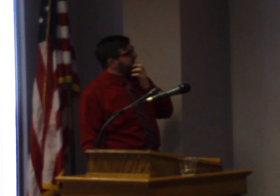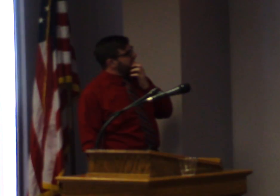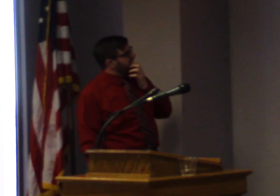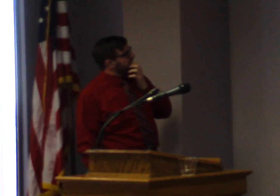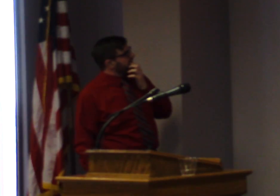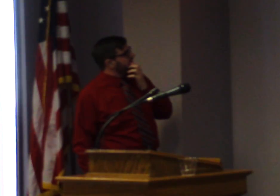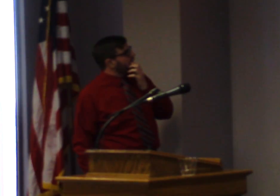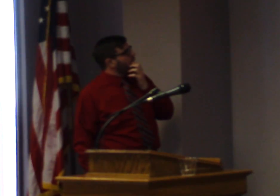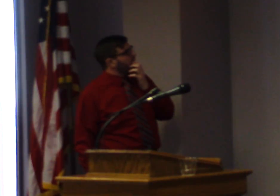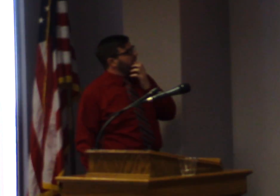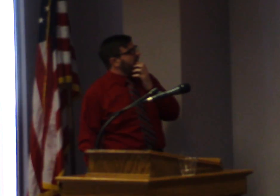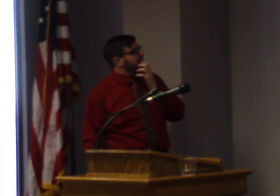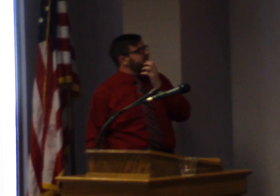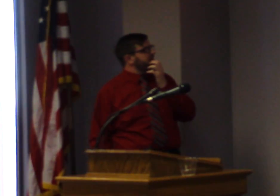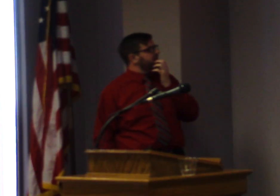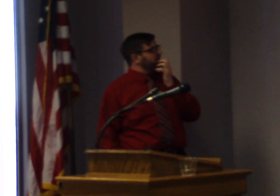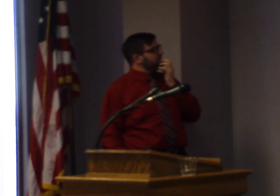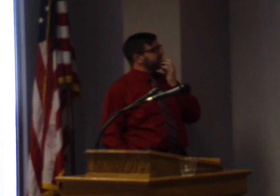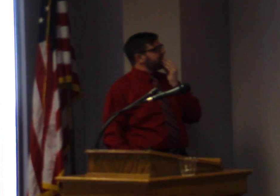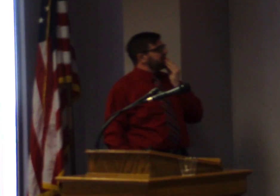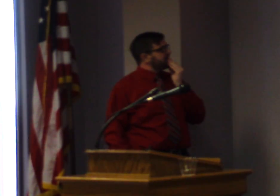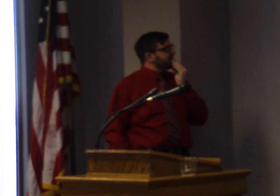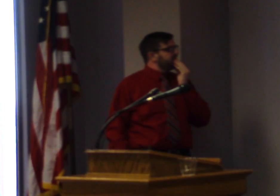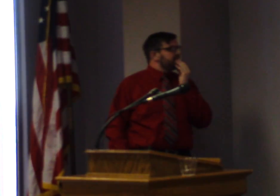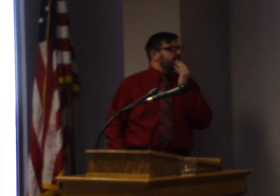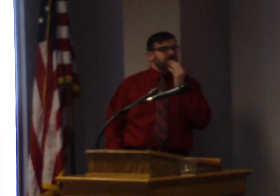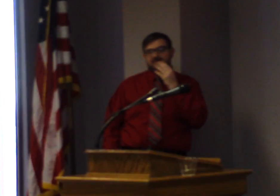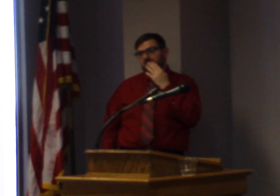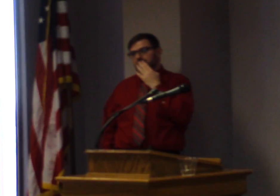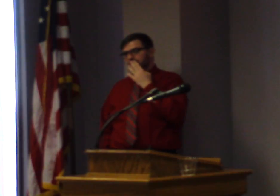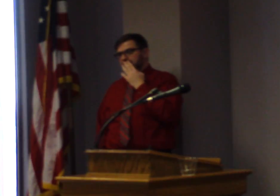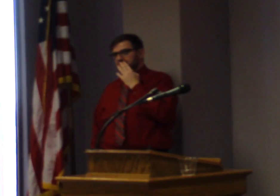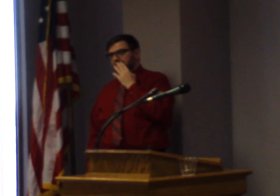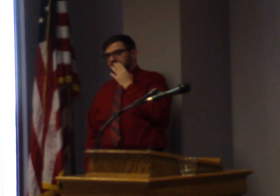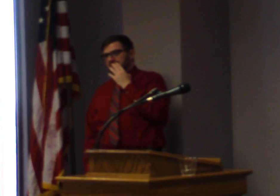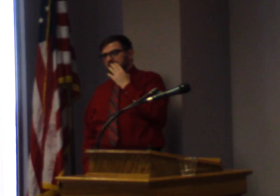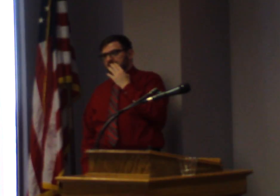All right. What policy do you think that are available for this community?